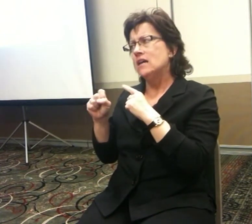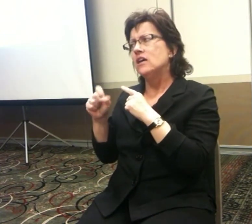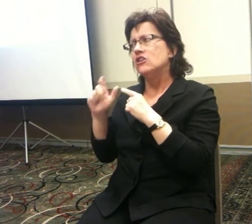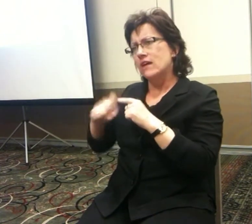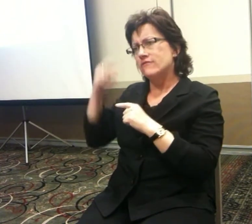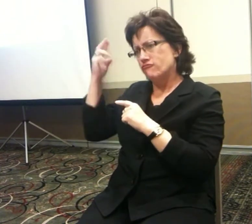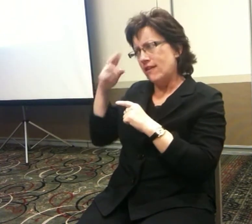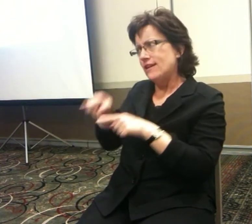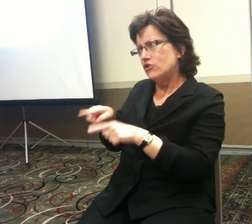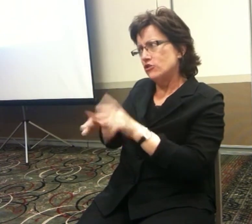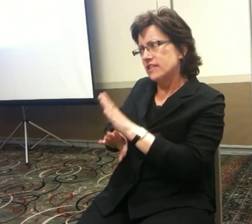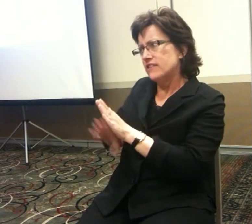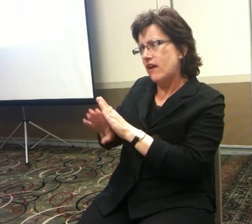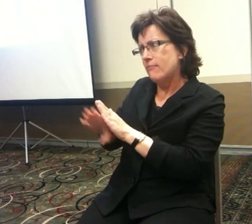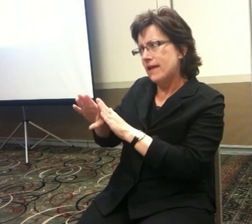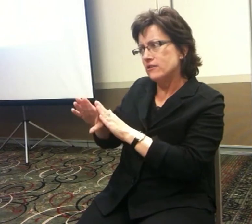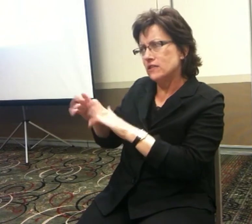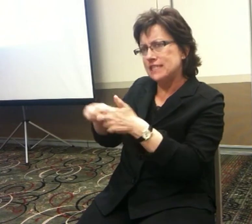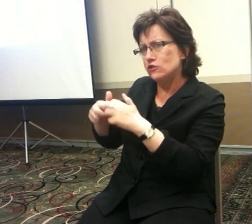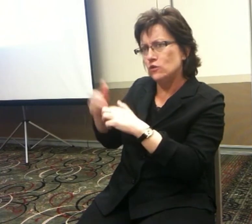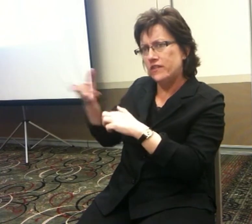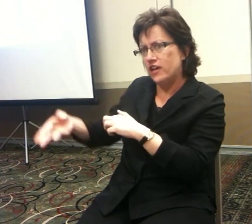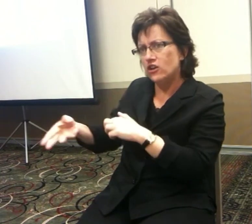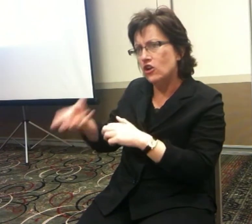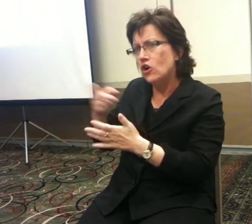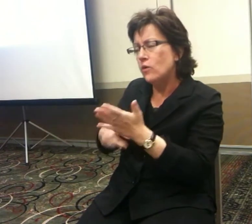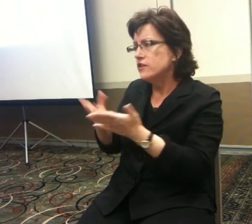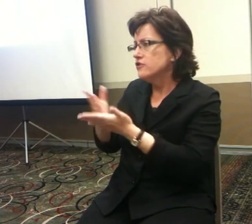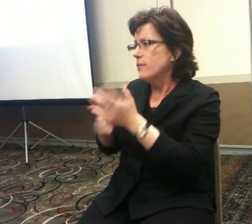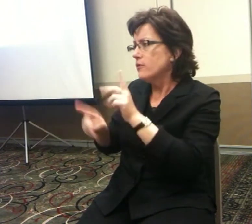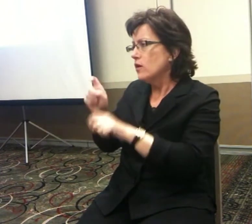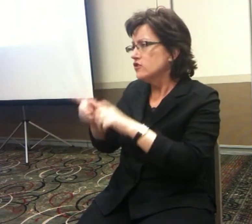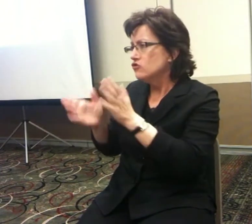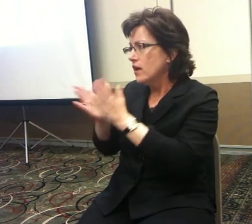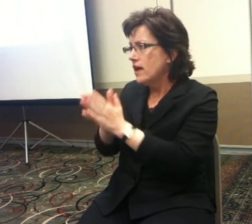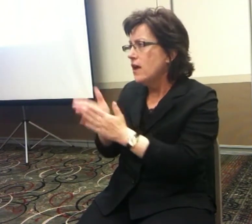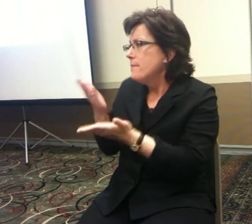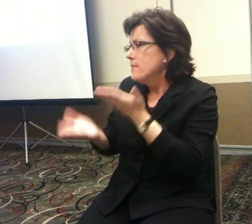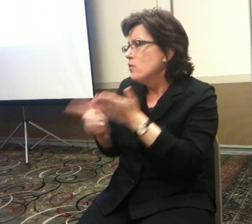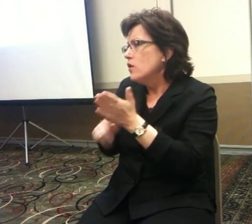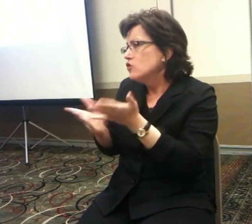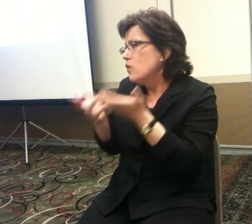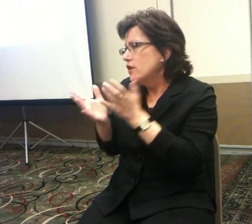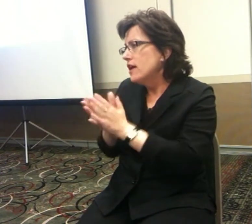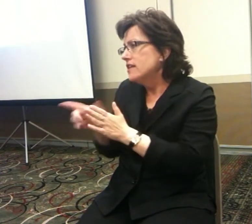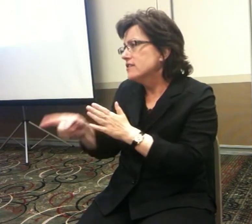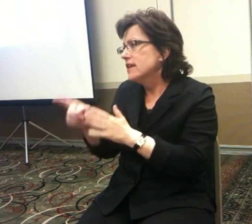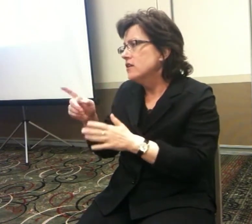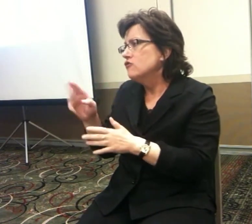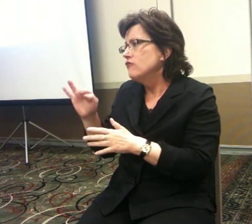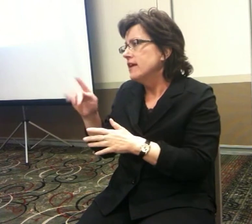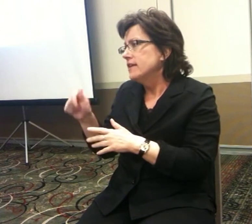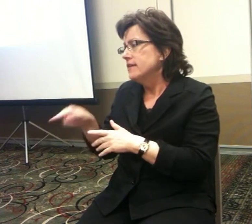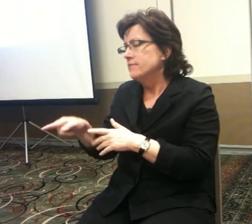are the kind of questions I could ask him? What might you want to ask Randy in this situation? What's your